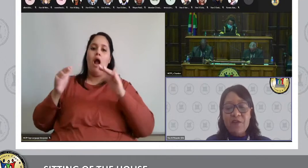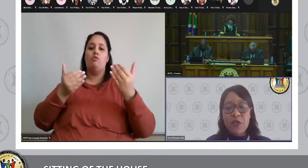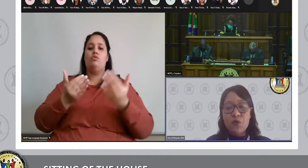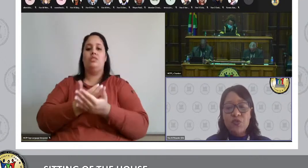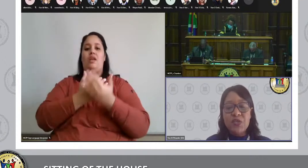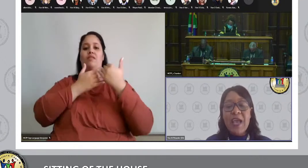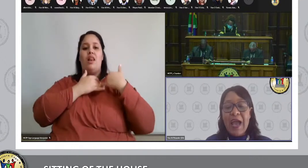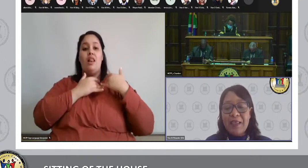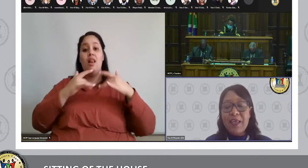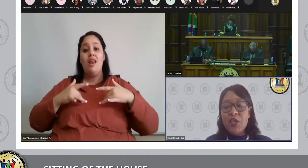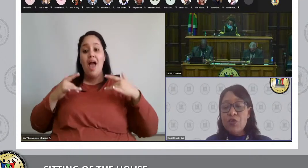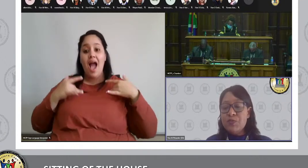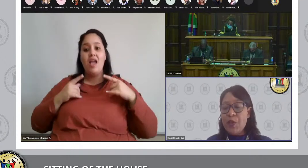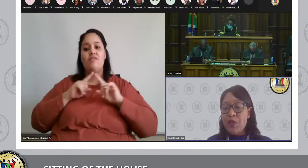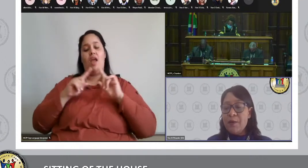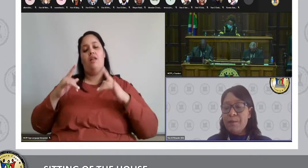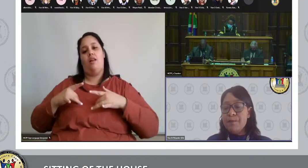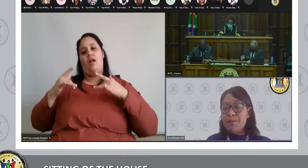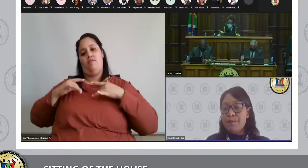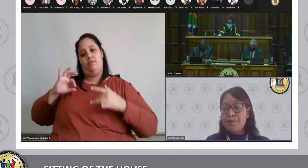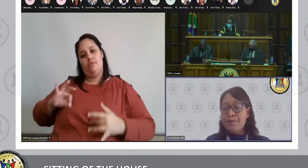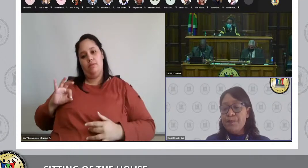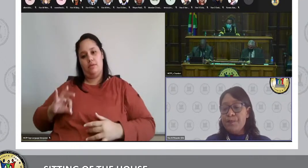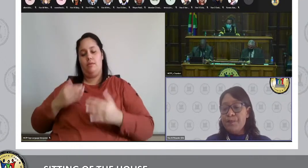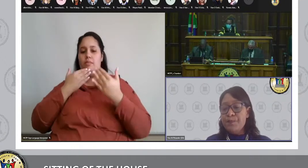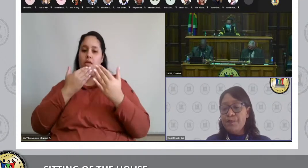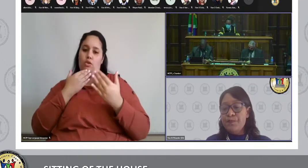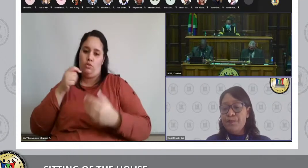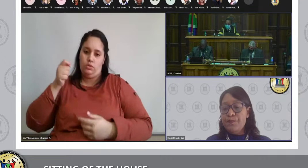and livelihoods. I thank you, Speaker.